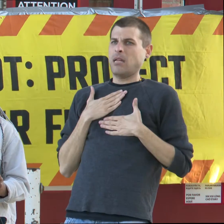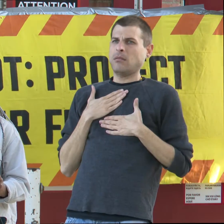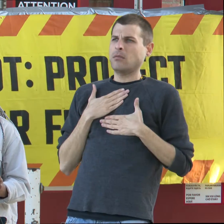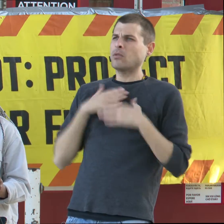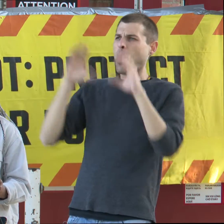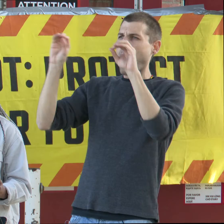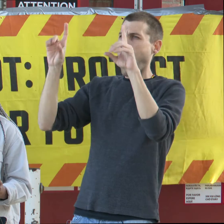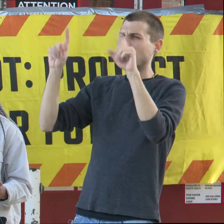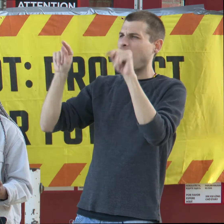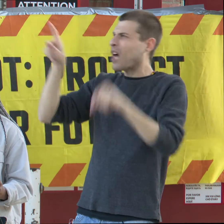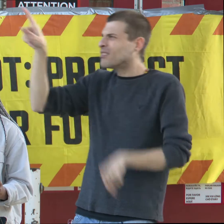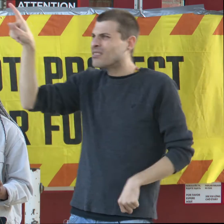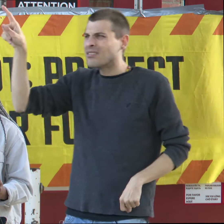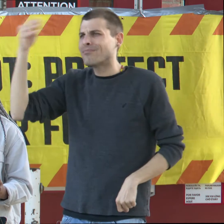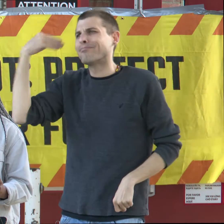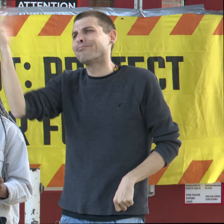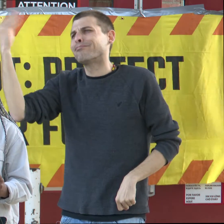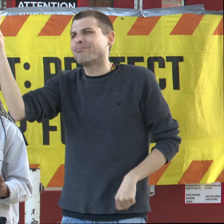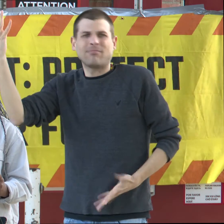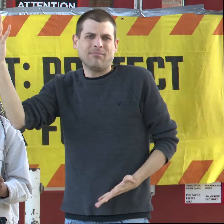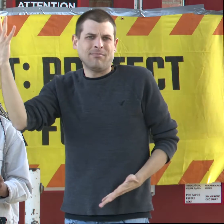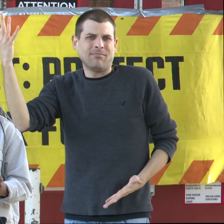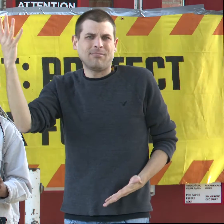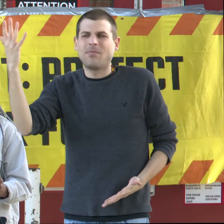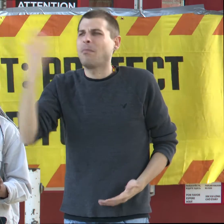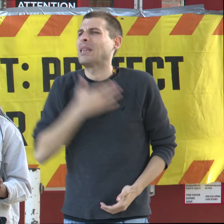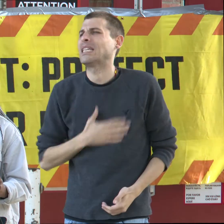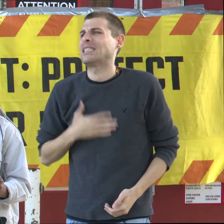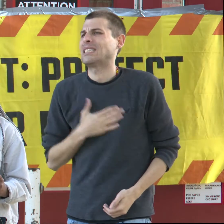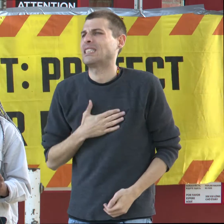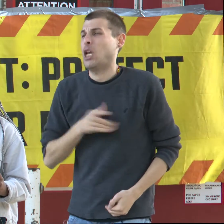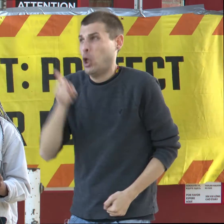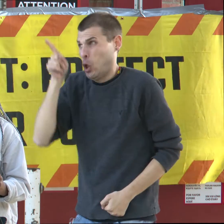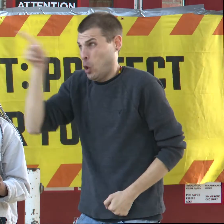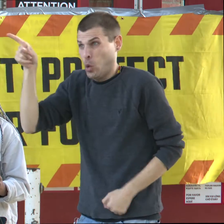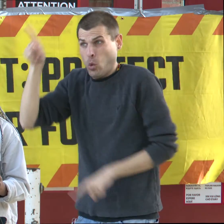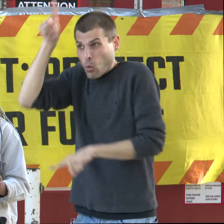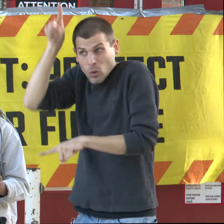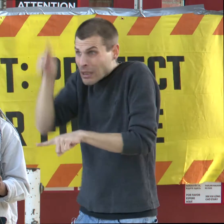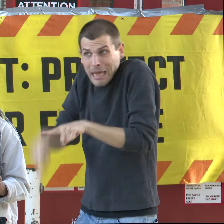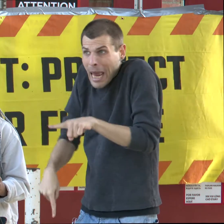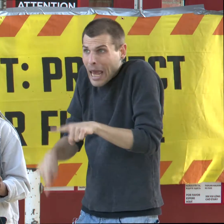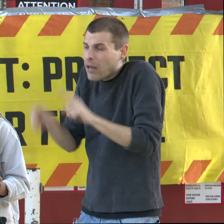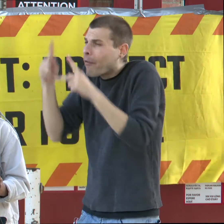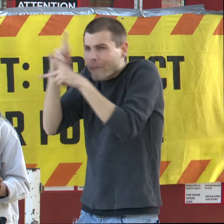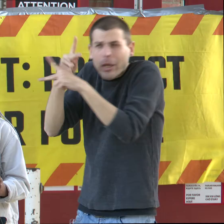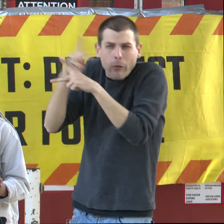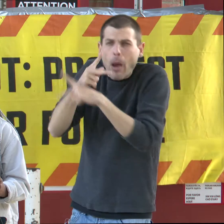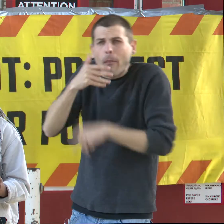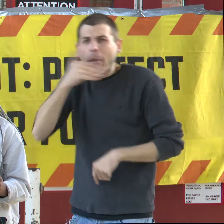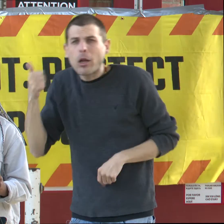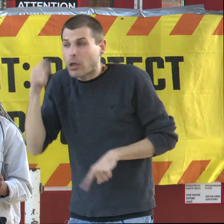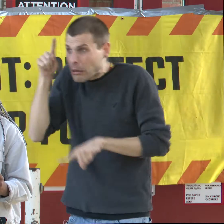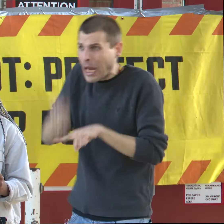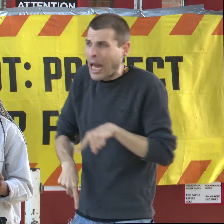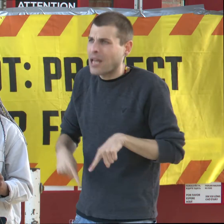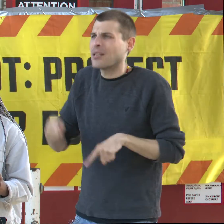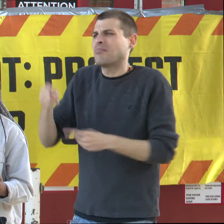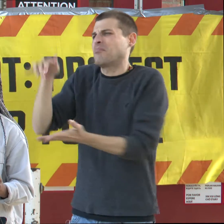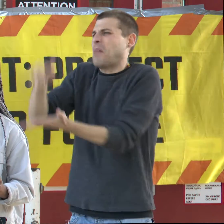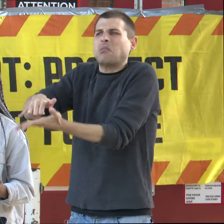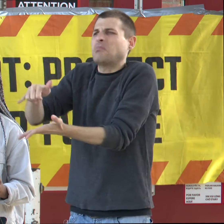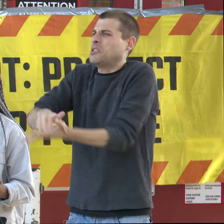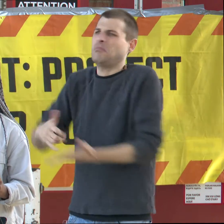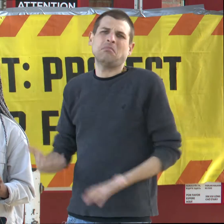then you have to be absolutely kidding me if you think you, ODOT, can't find a more sustainable way of reducing congestion on this freeway